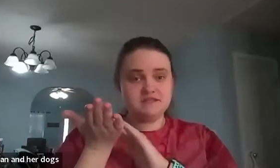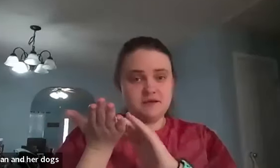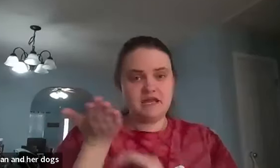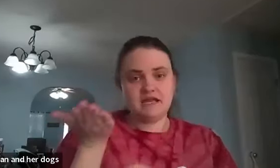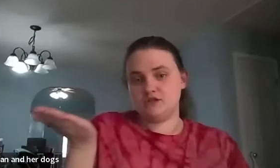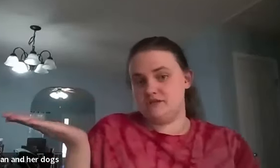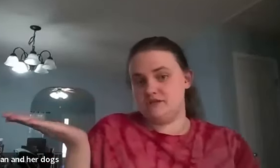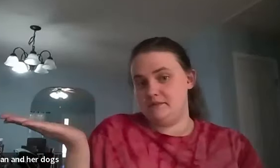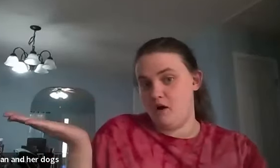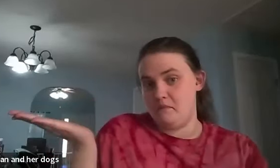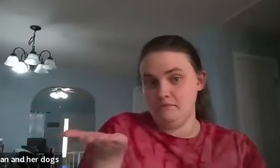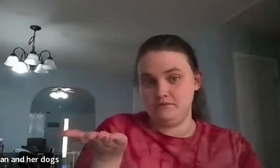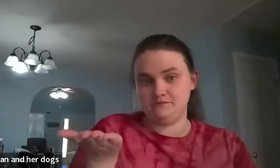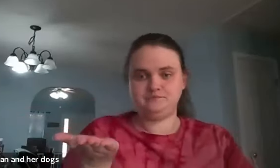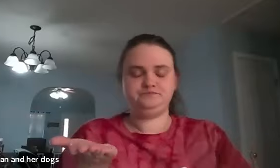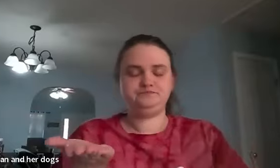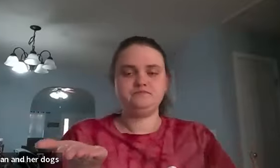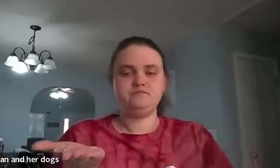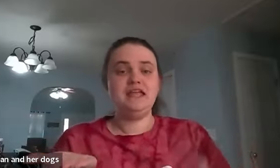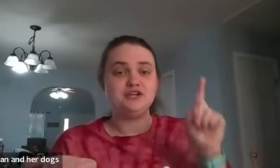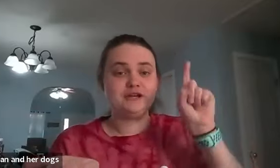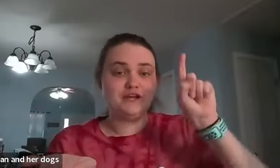non-dominant hand is going to be palm up and you're going to go